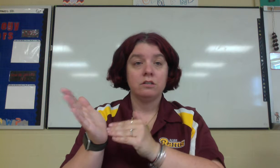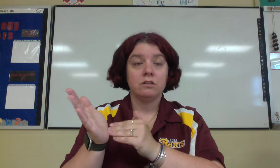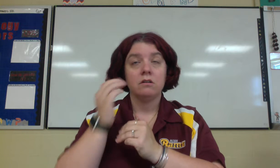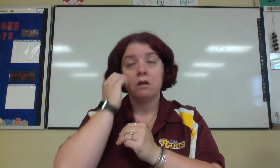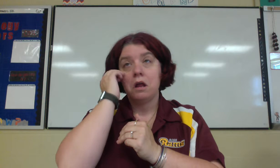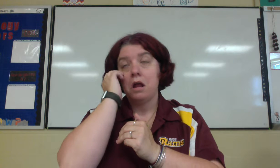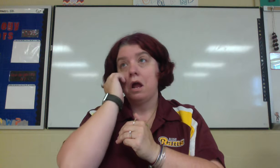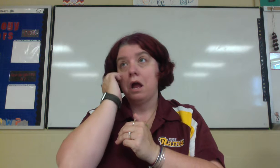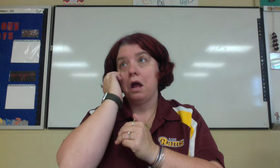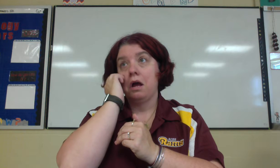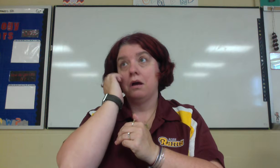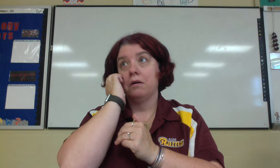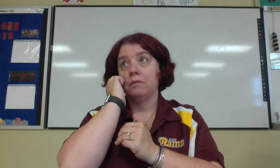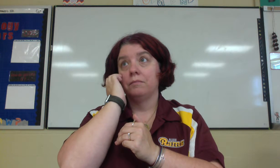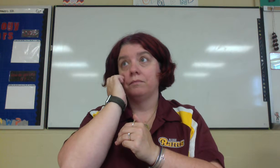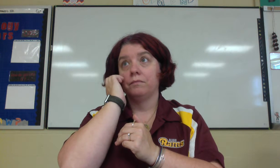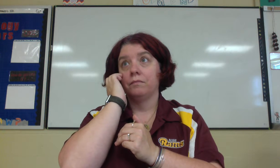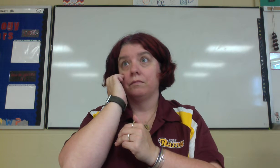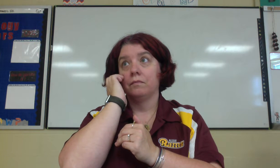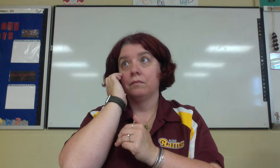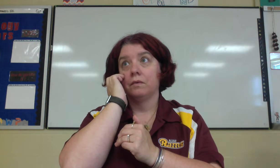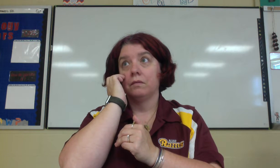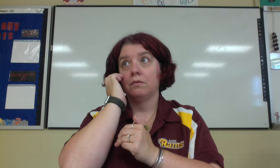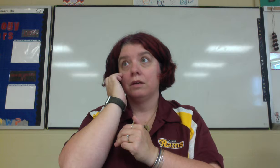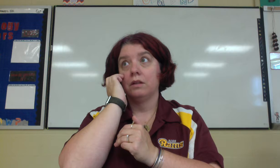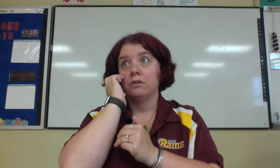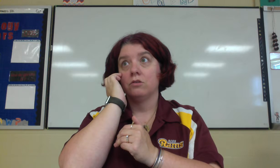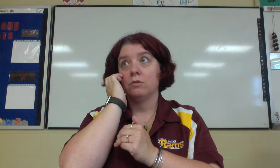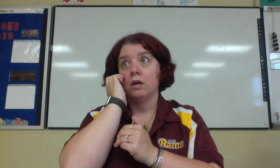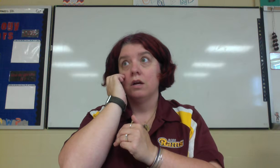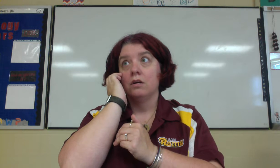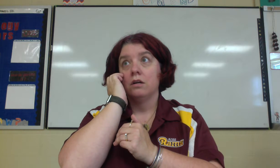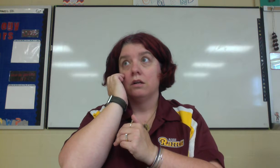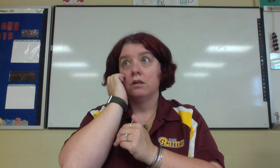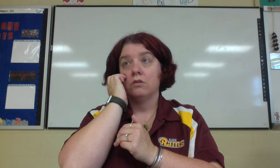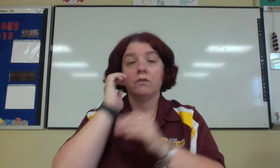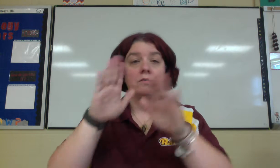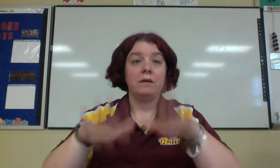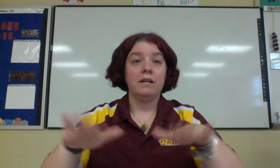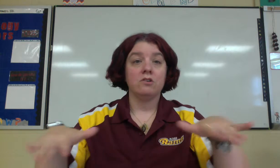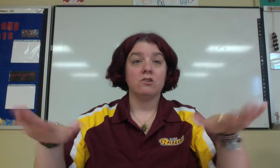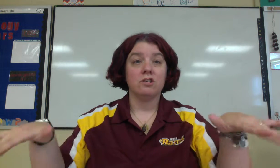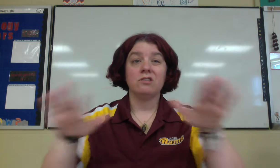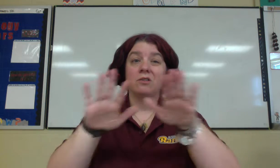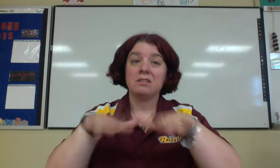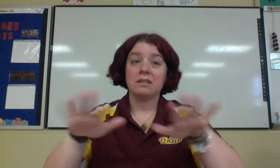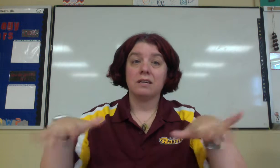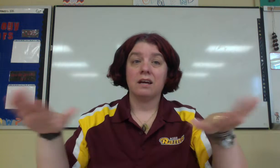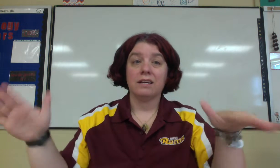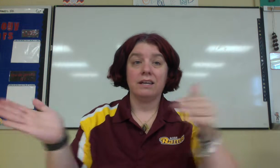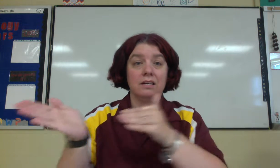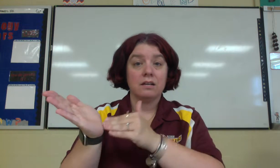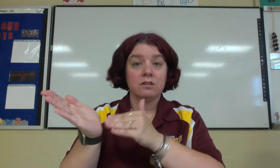audiologist um trying to think just what so if there's a pediatrician so that's a kid doctor